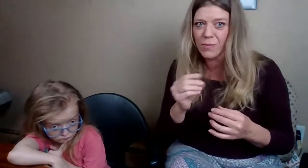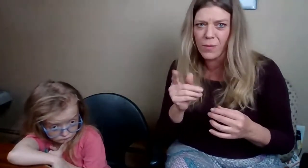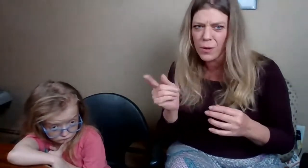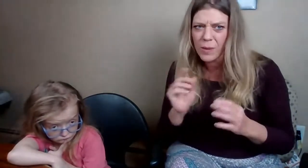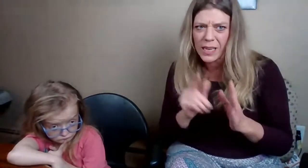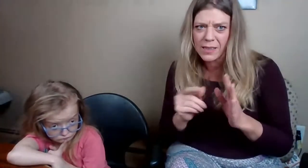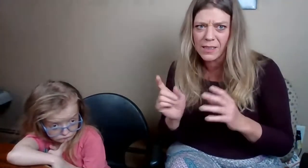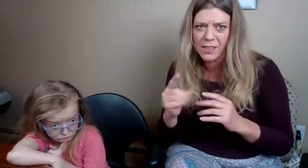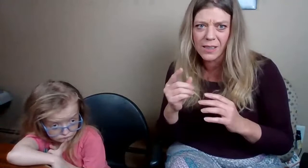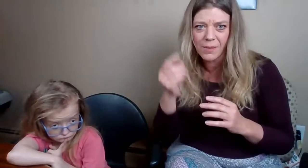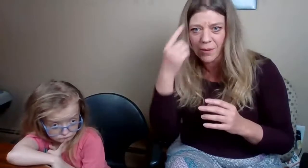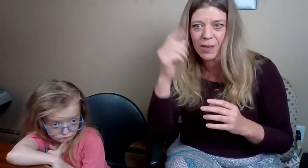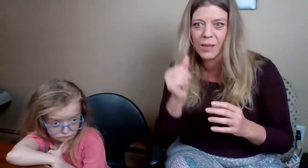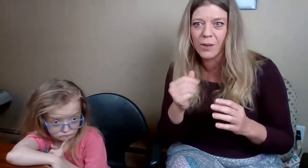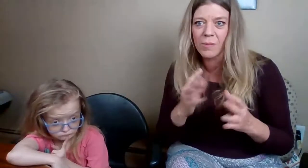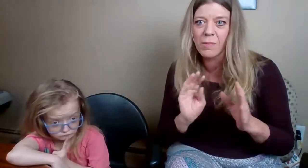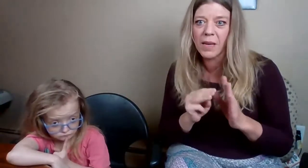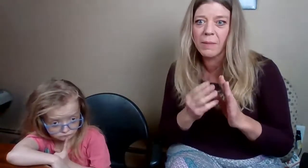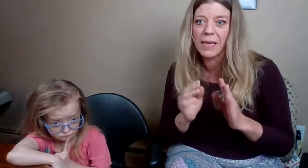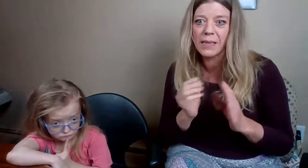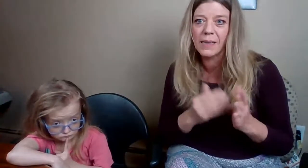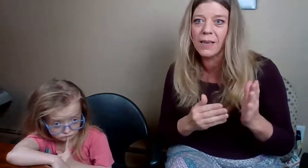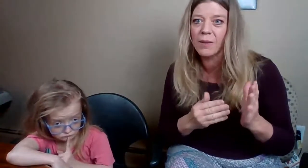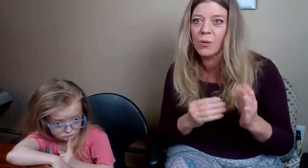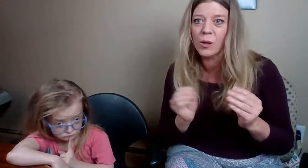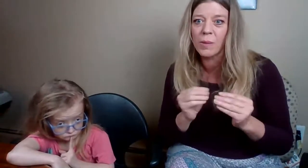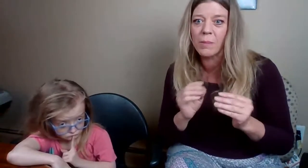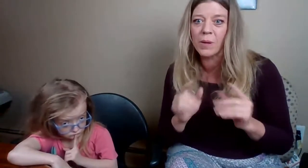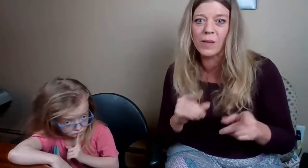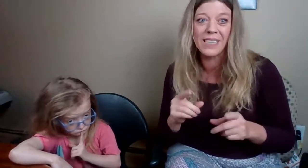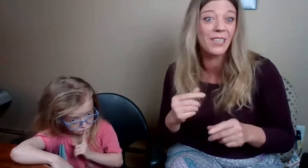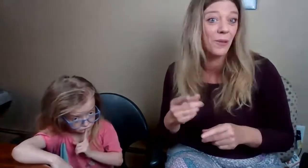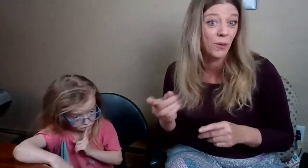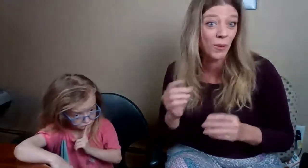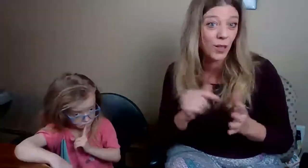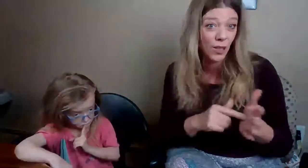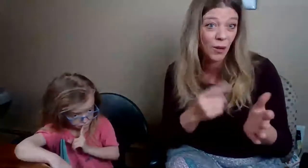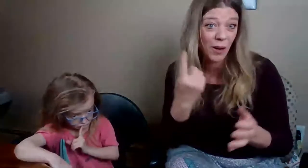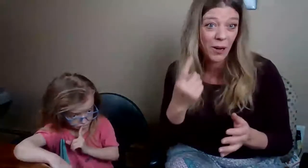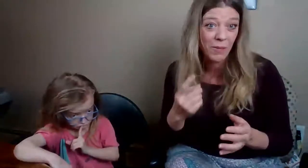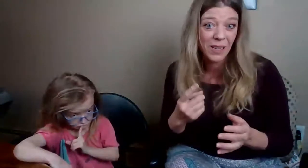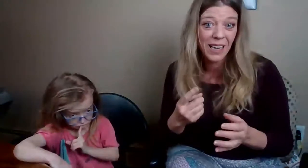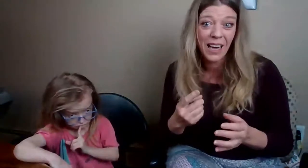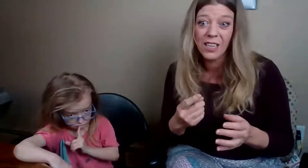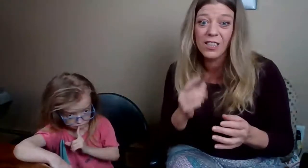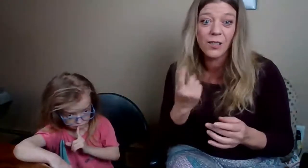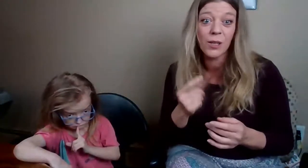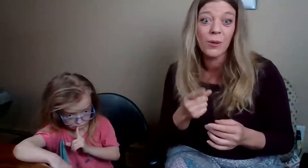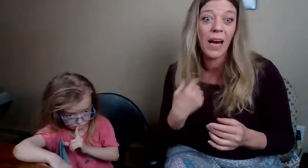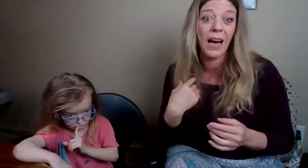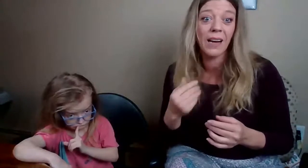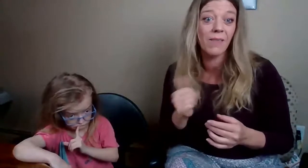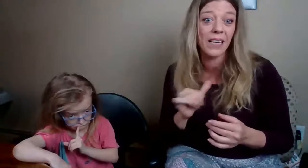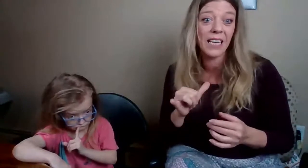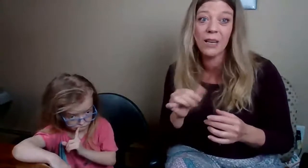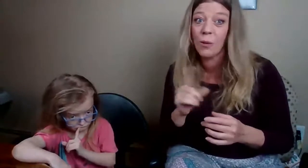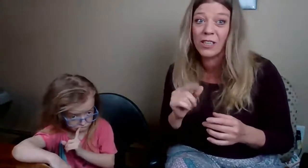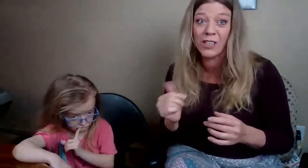few minutes, just for maybe some more people to show up, do you have any